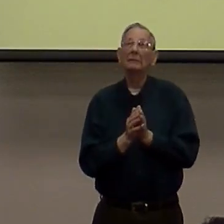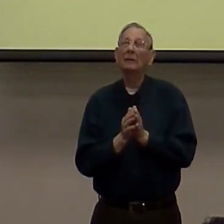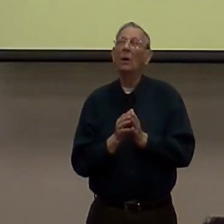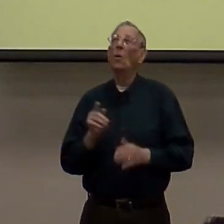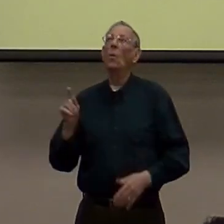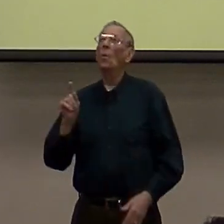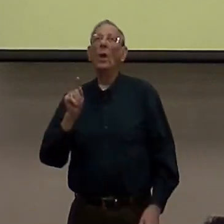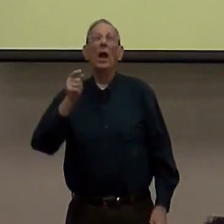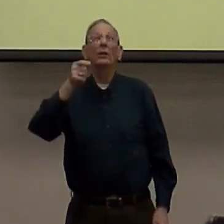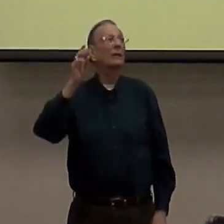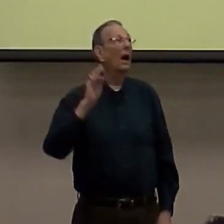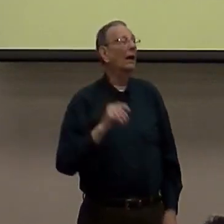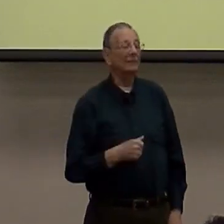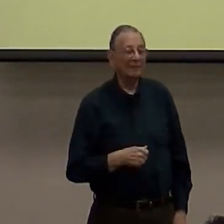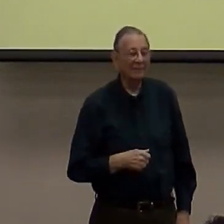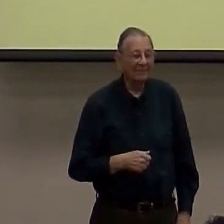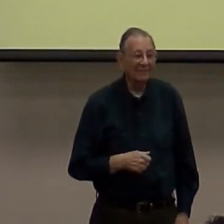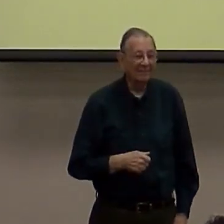where is God?